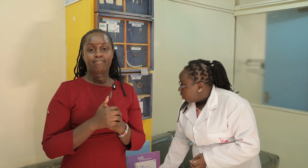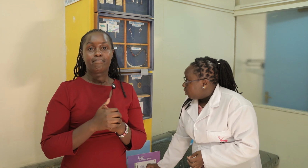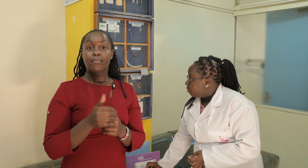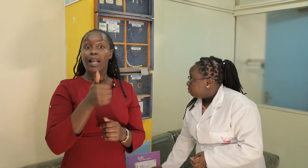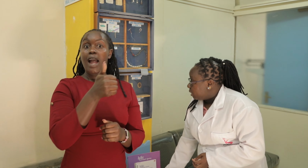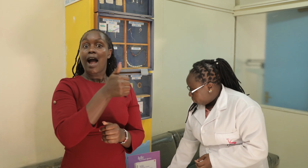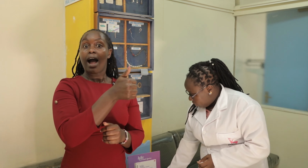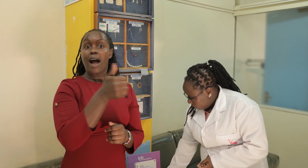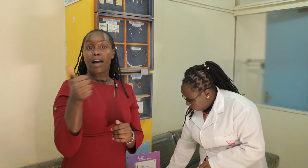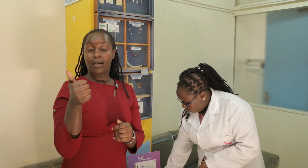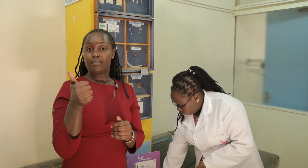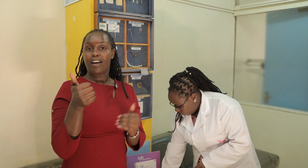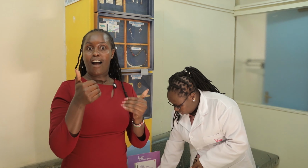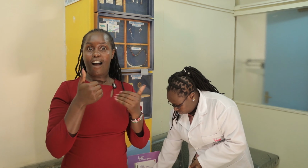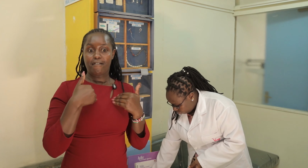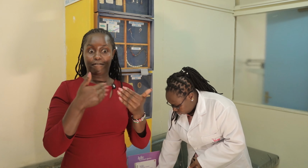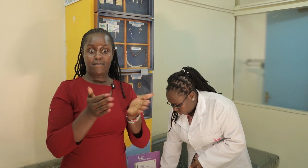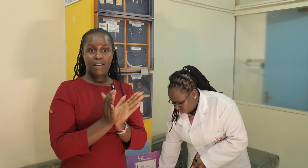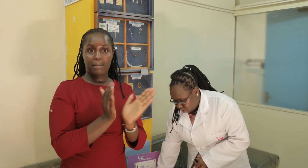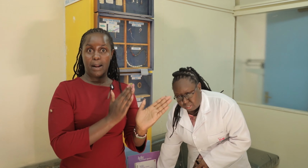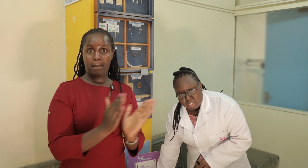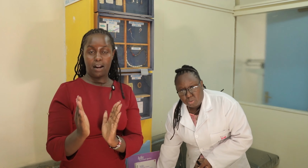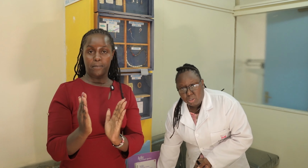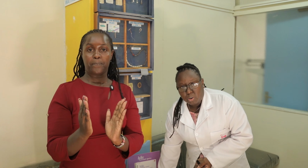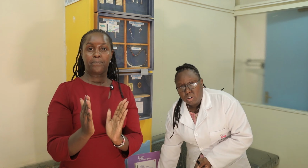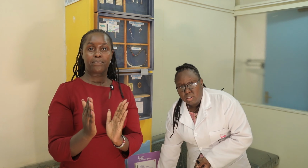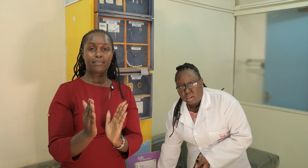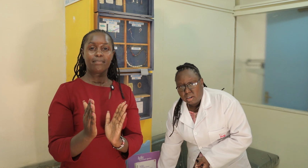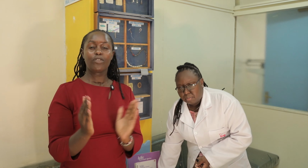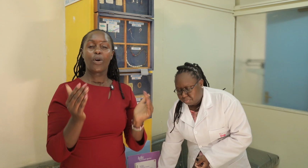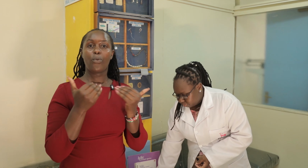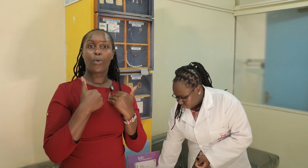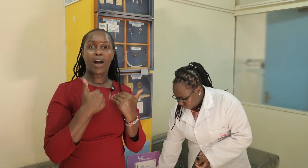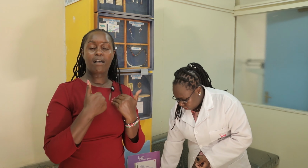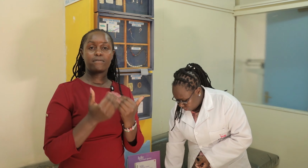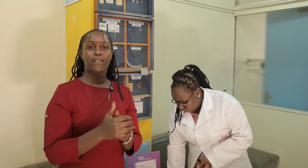methods of family planning. We have the ones that we call